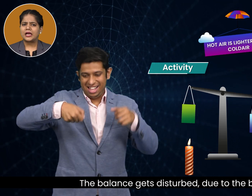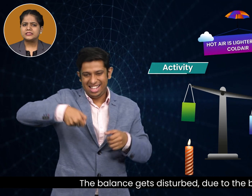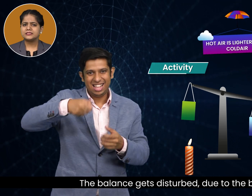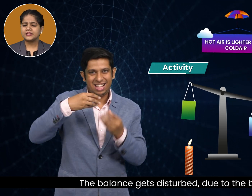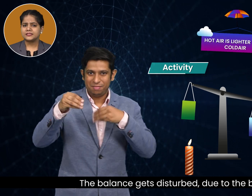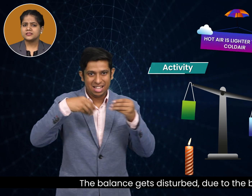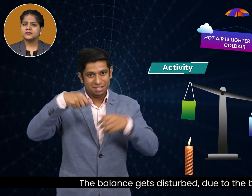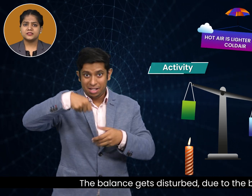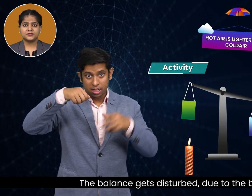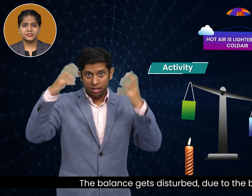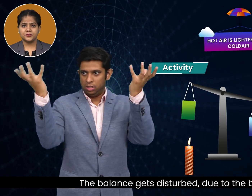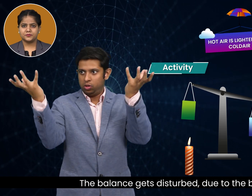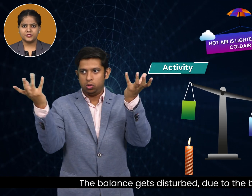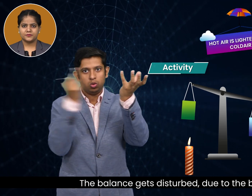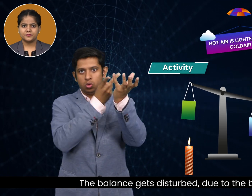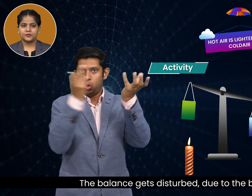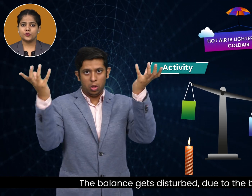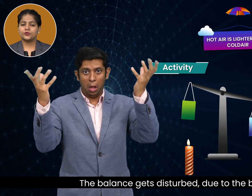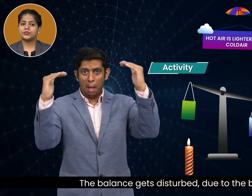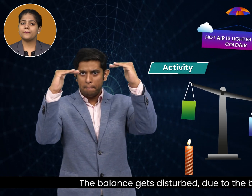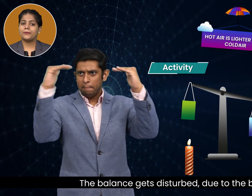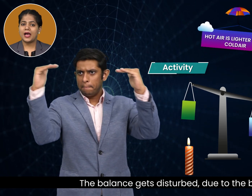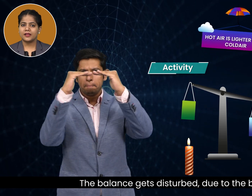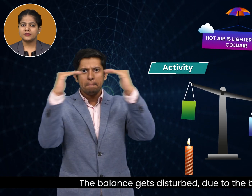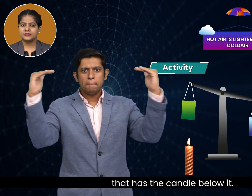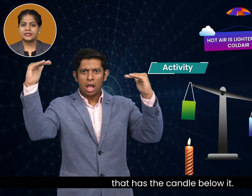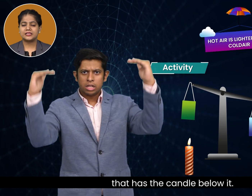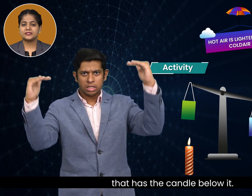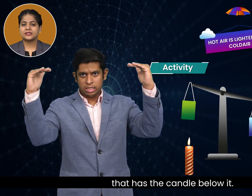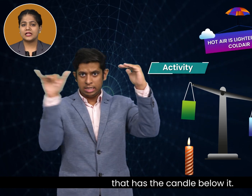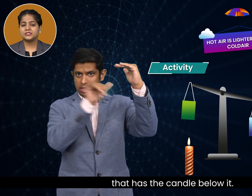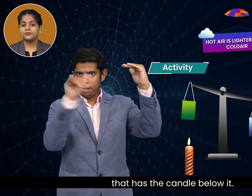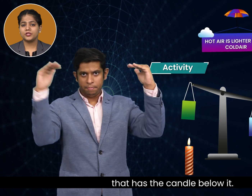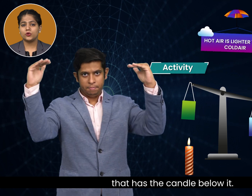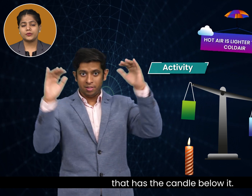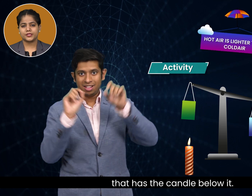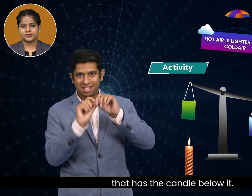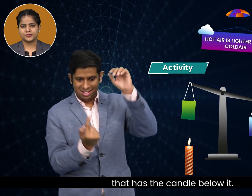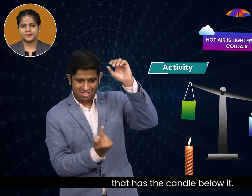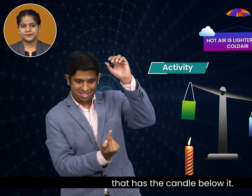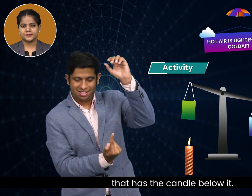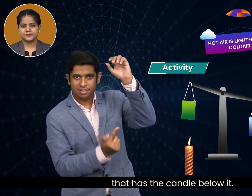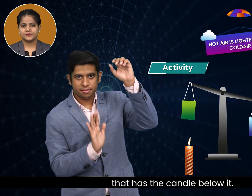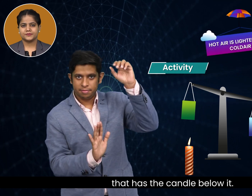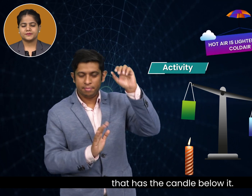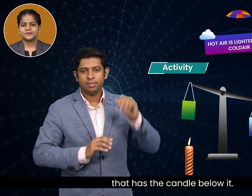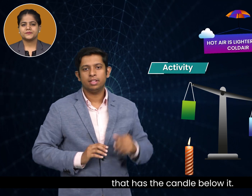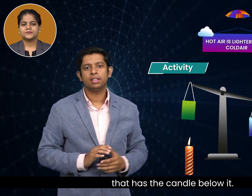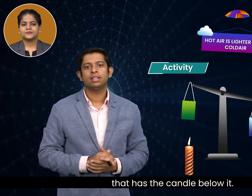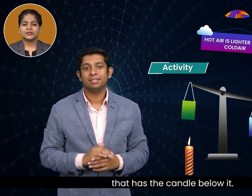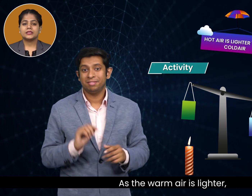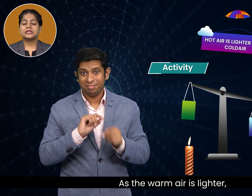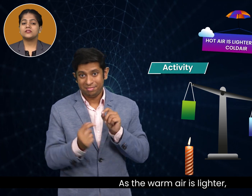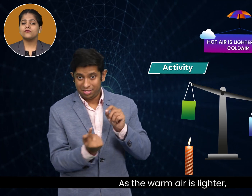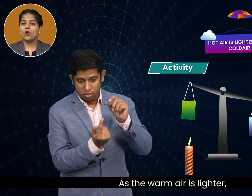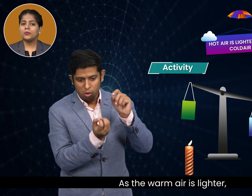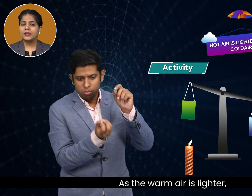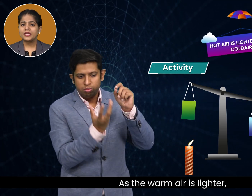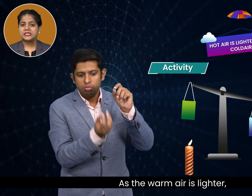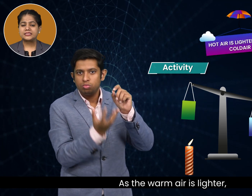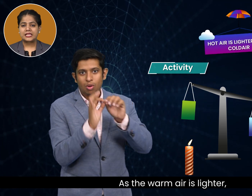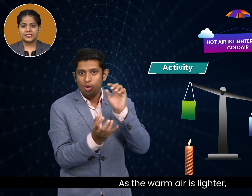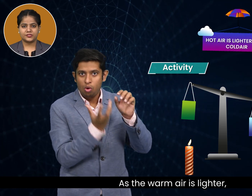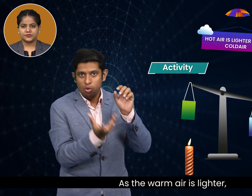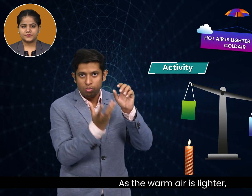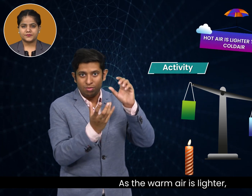The balance gets disturbed due to the bag that has the candle below it. As the warm